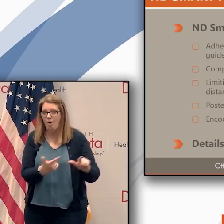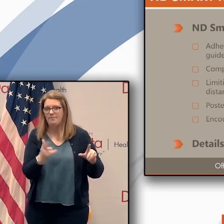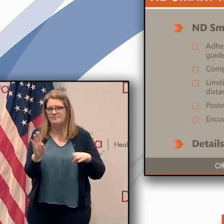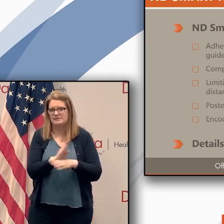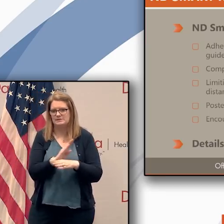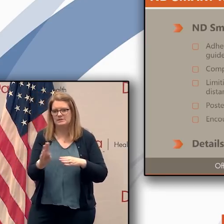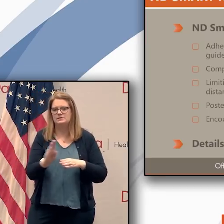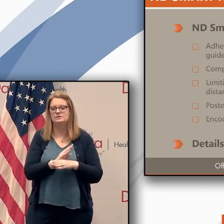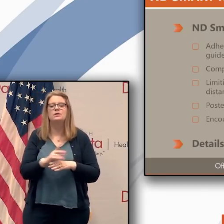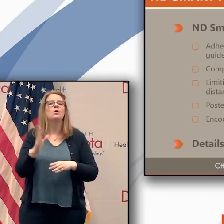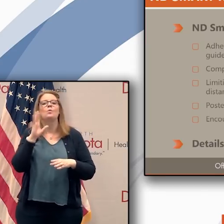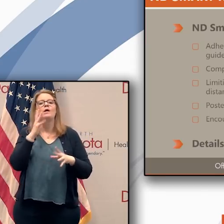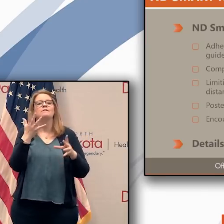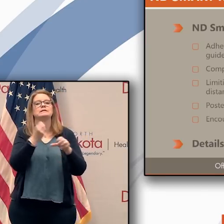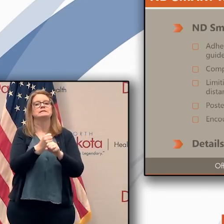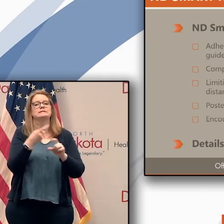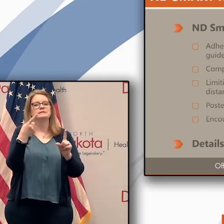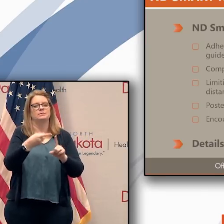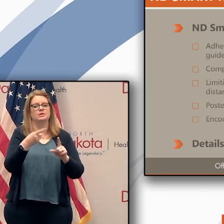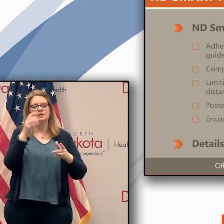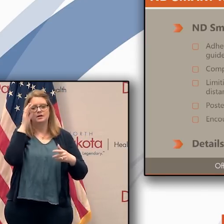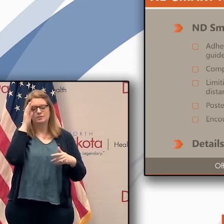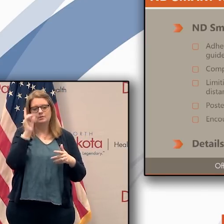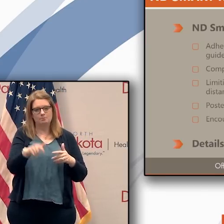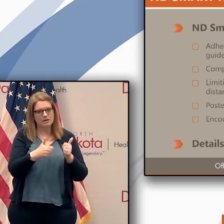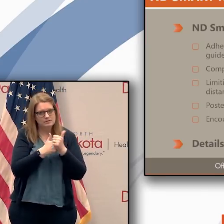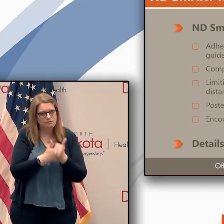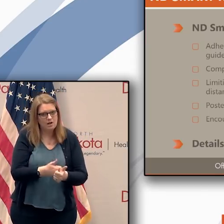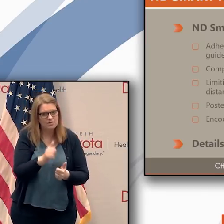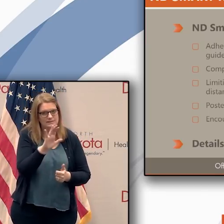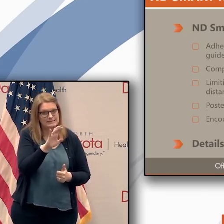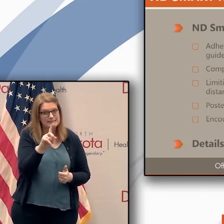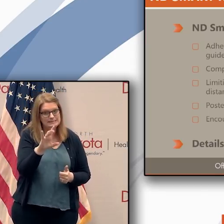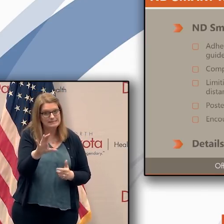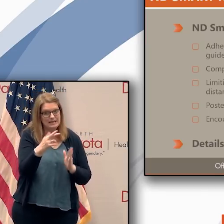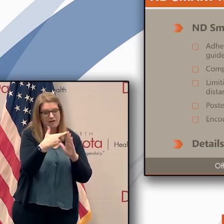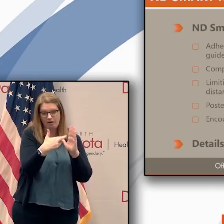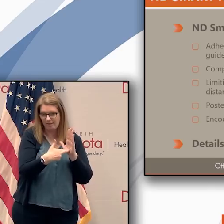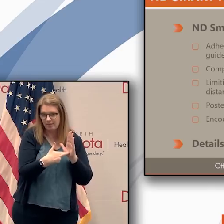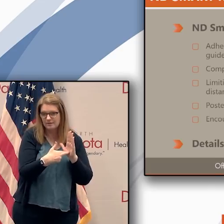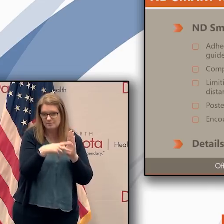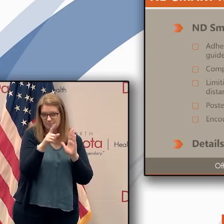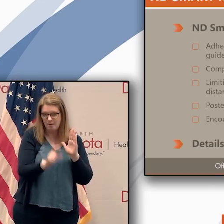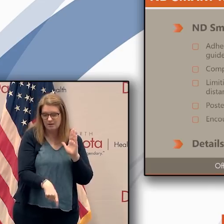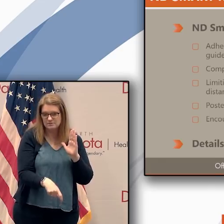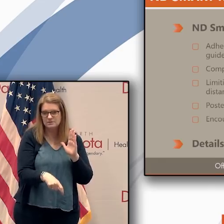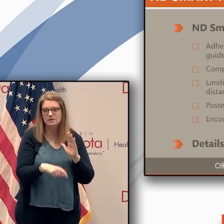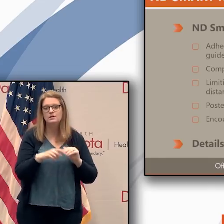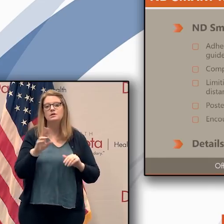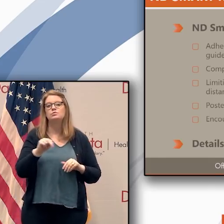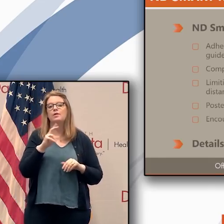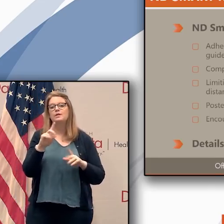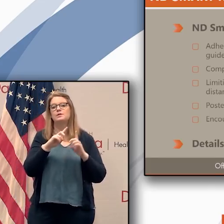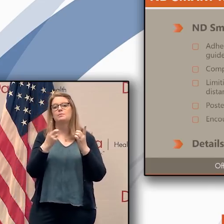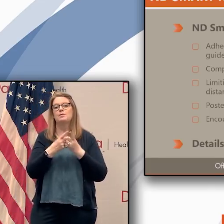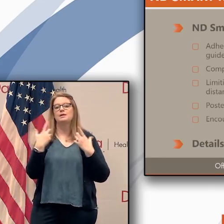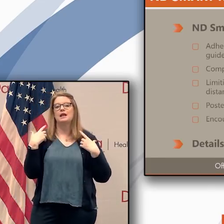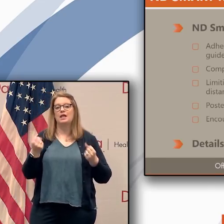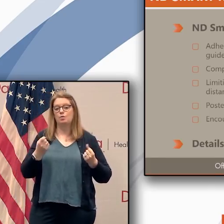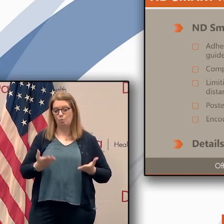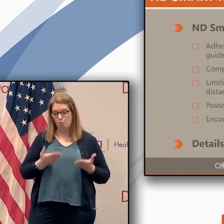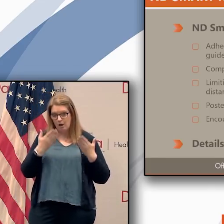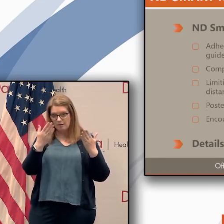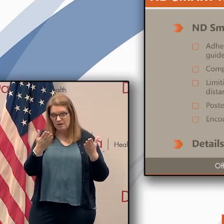of that, but adhering to CDC guidelines for businesses and employers. North Dakota Department of Health recommended for